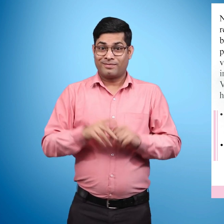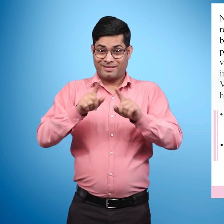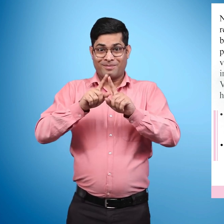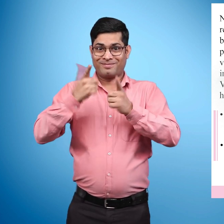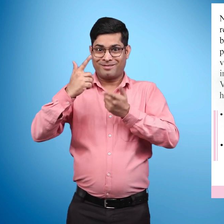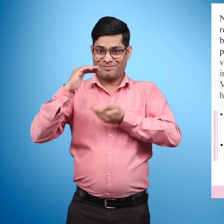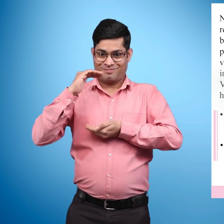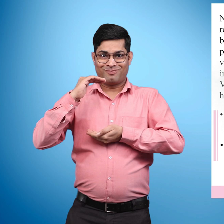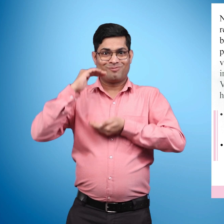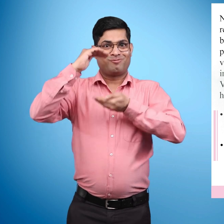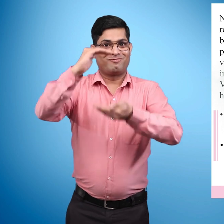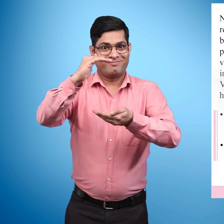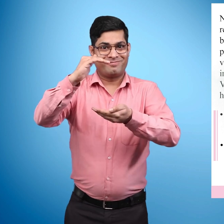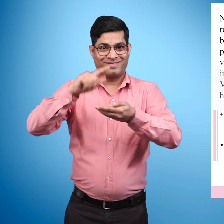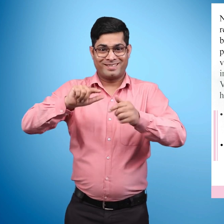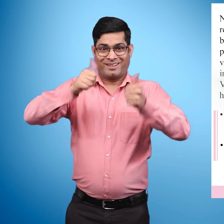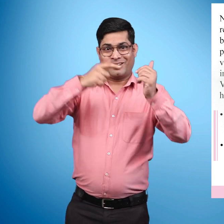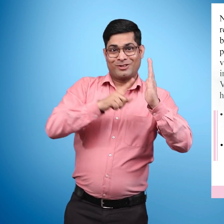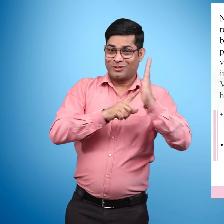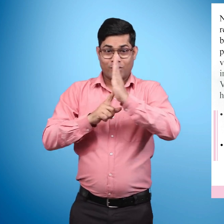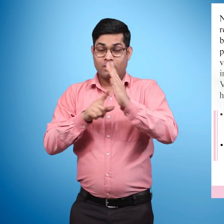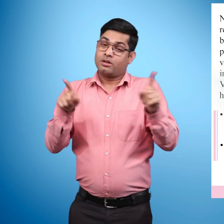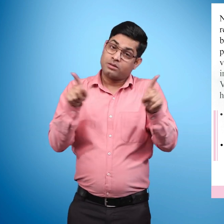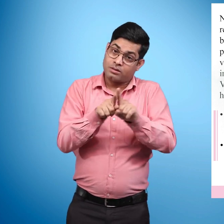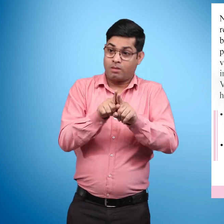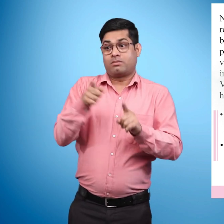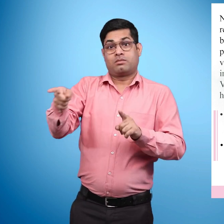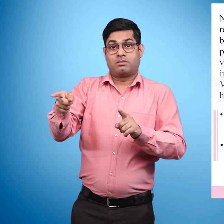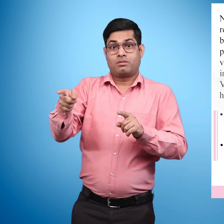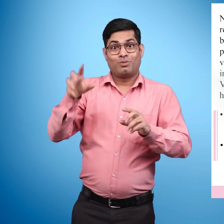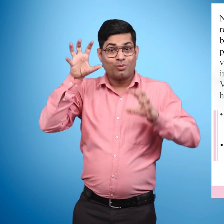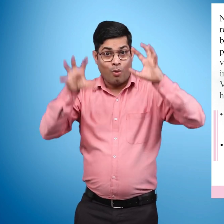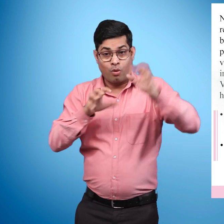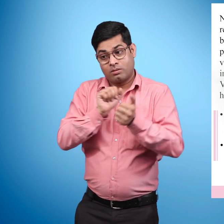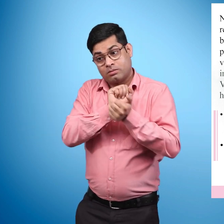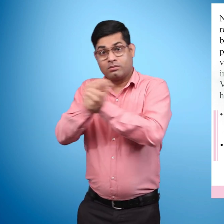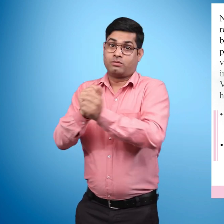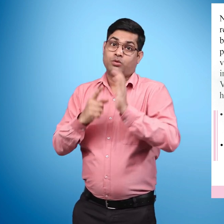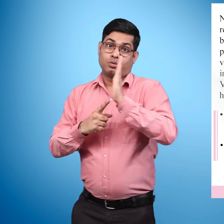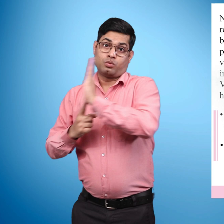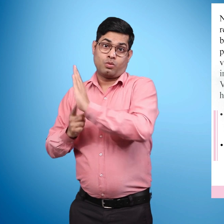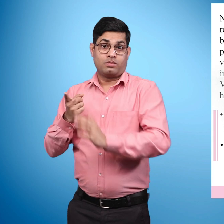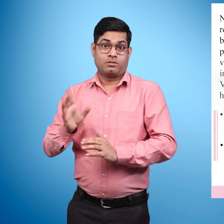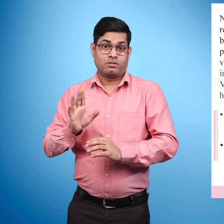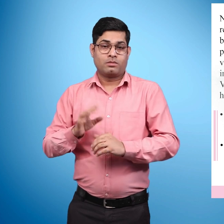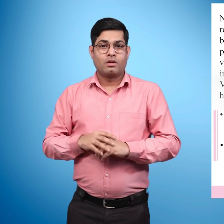I must display the trophy of my victory to my people." The ghost bowed in agreement.